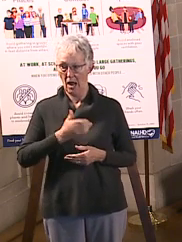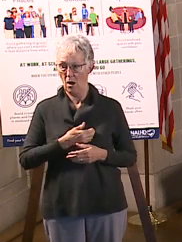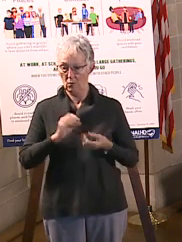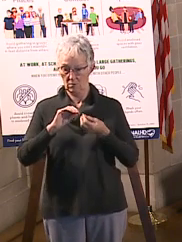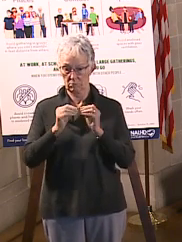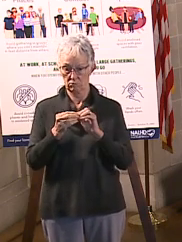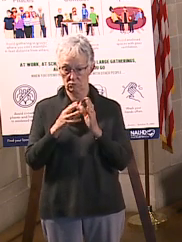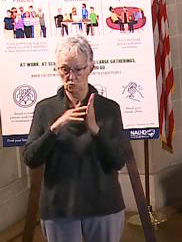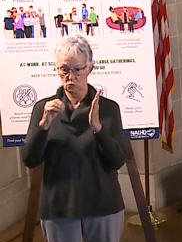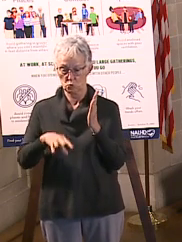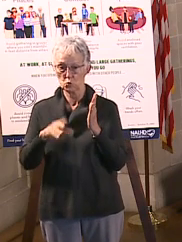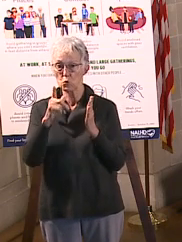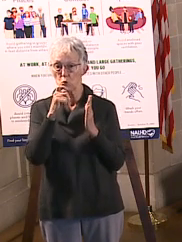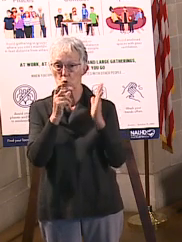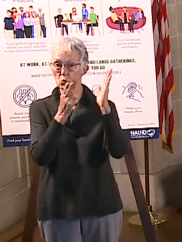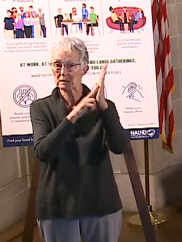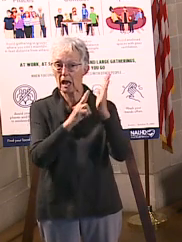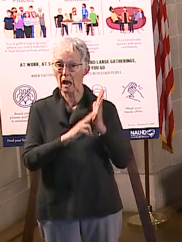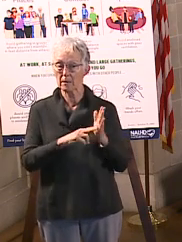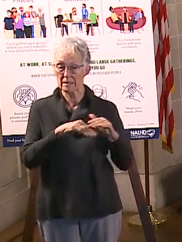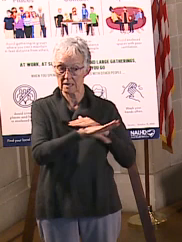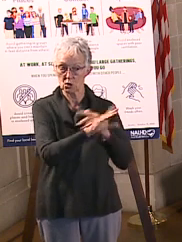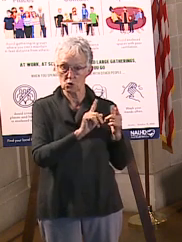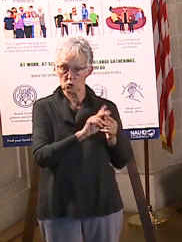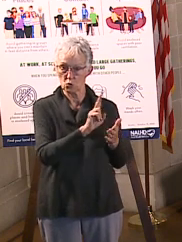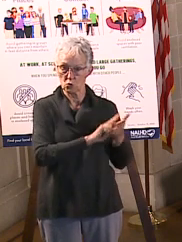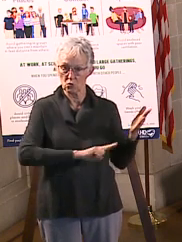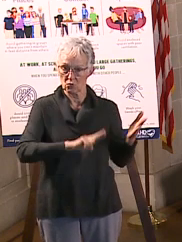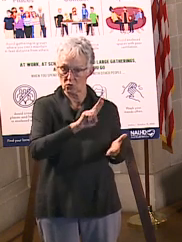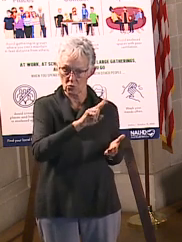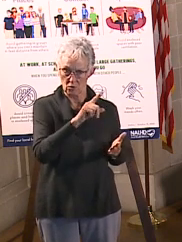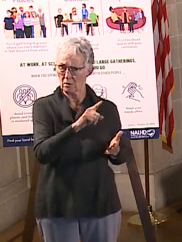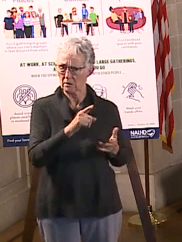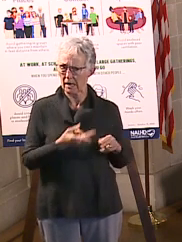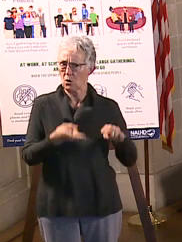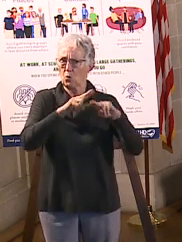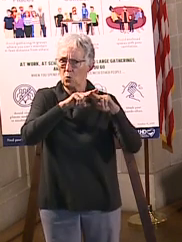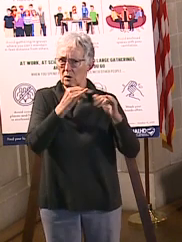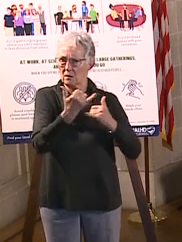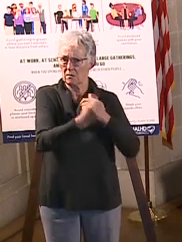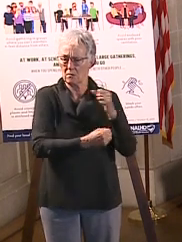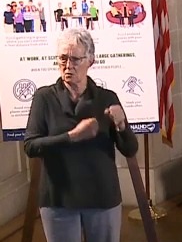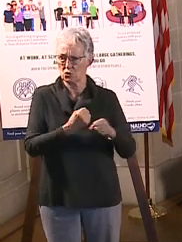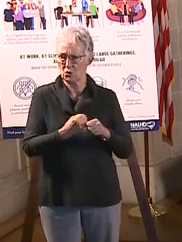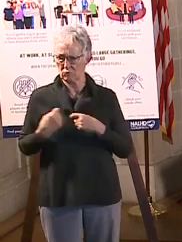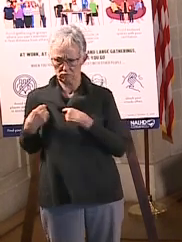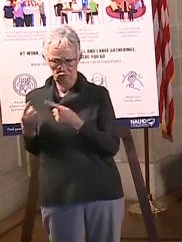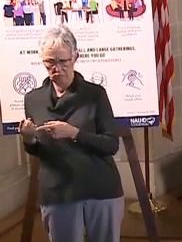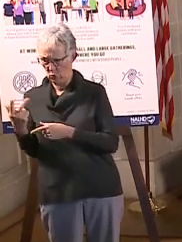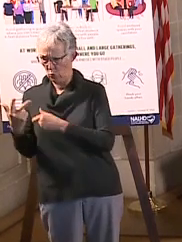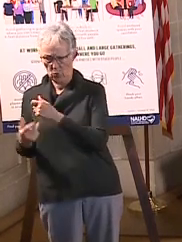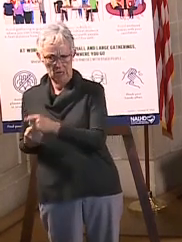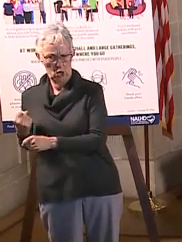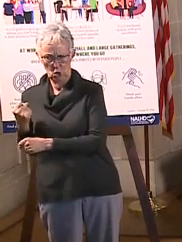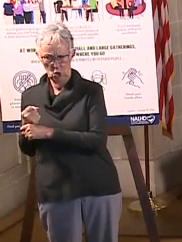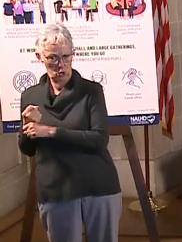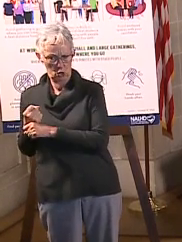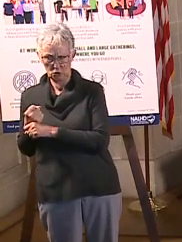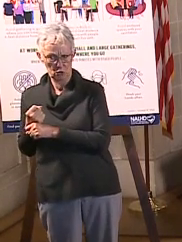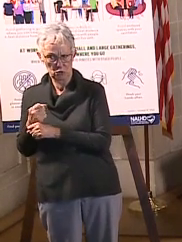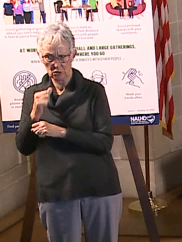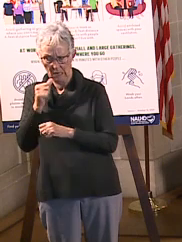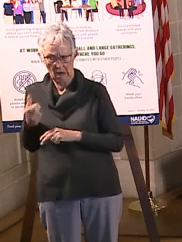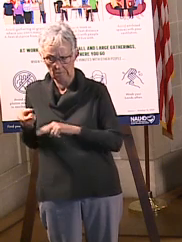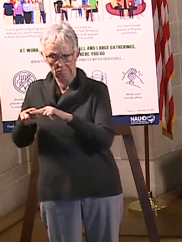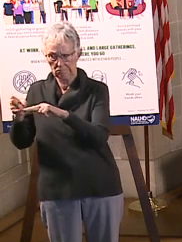And that went against our trend over the last 3 years, and we spent an awful lot of time making sure that we gave ourselves the best chance to